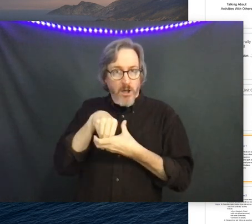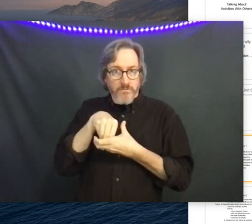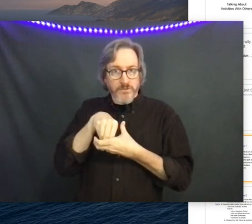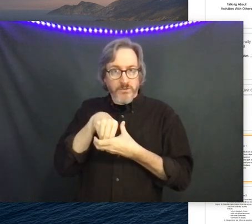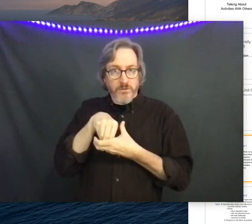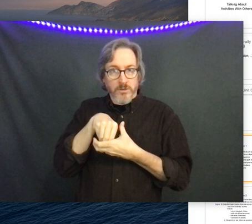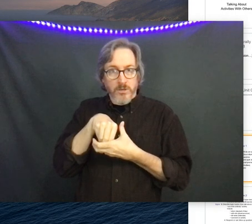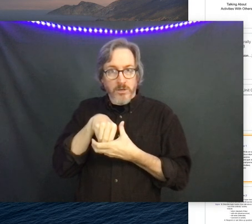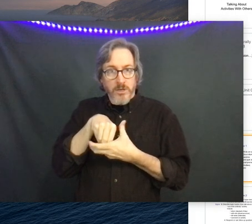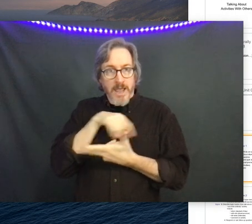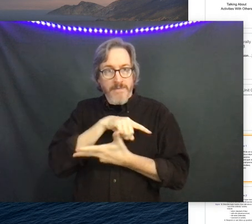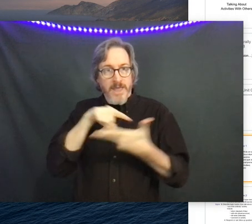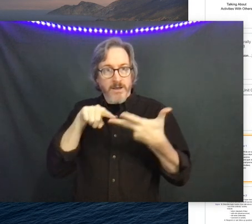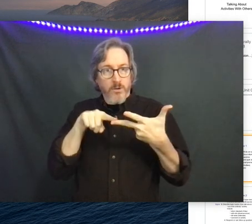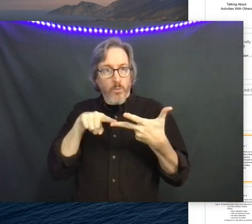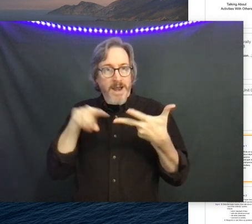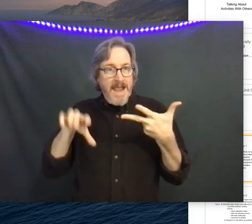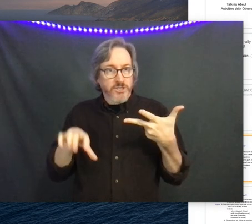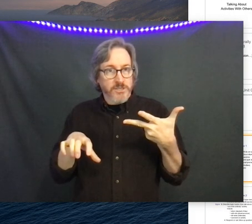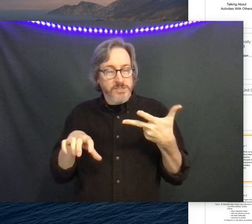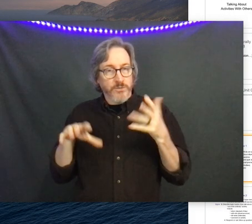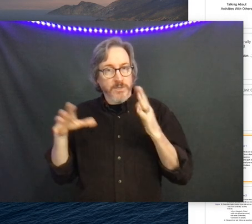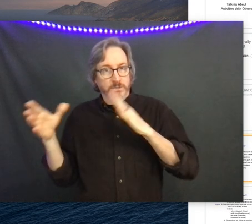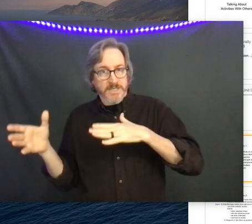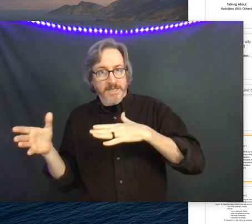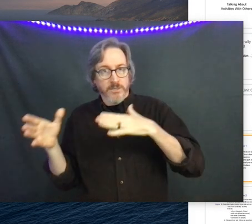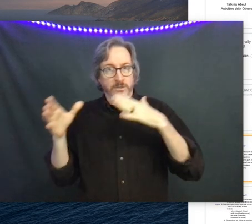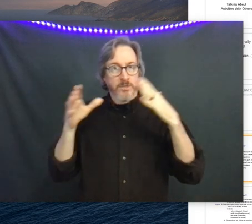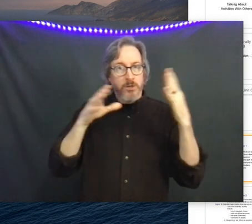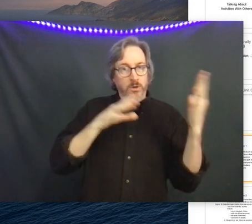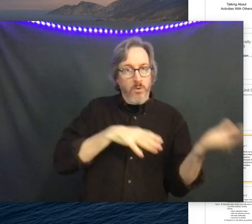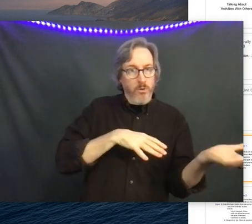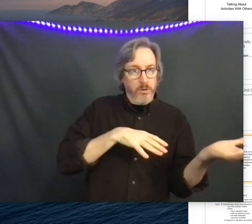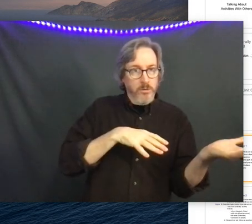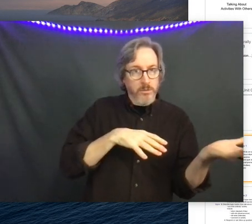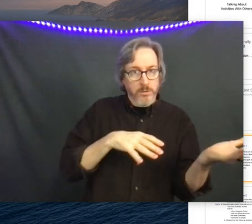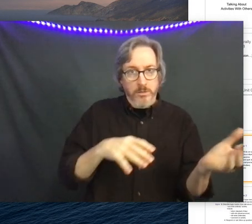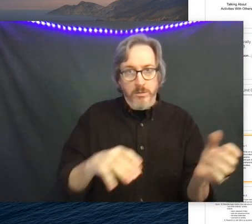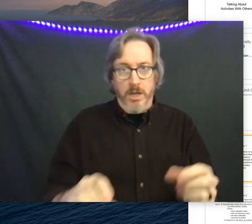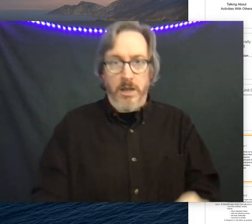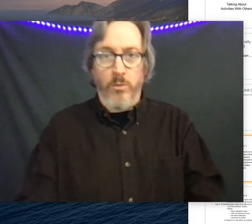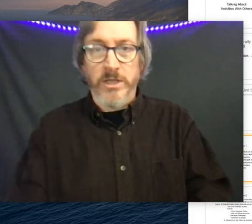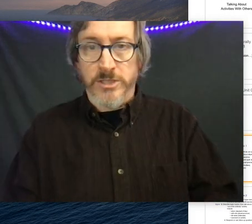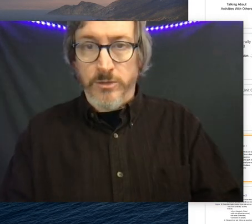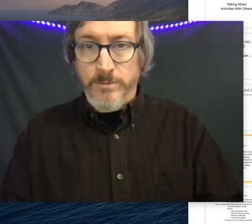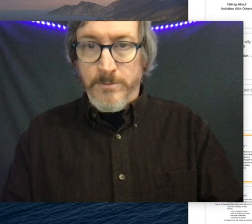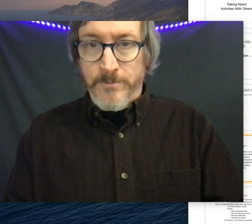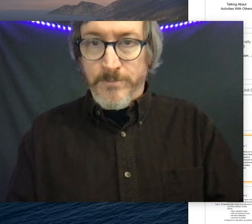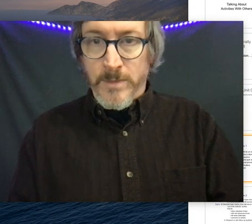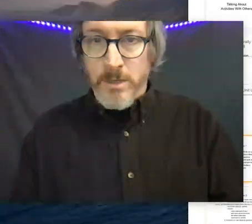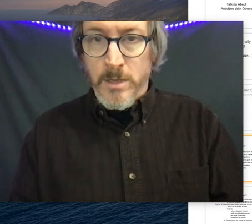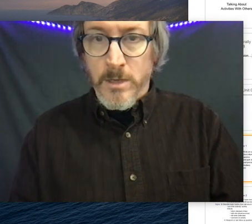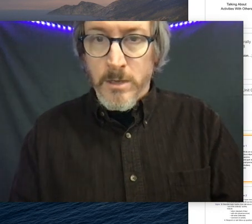to be involved, and then what actions you either did or will do.